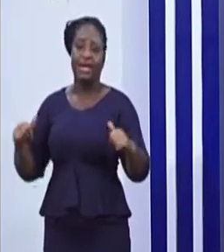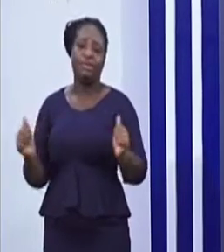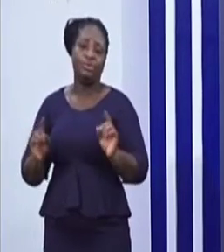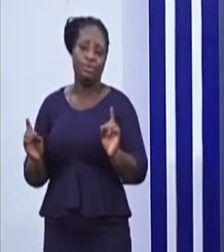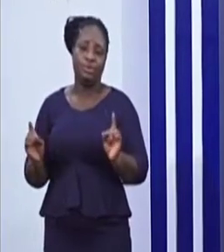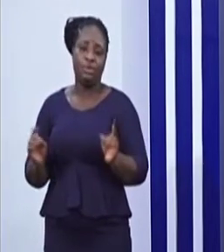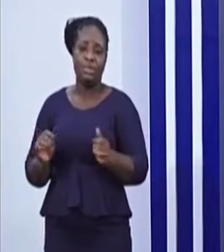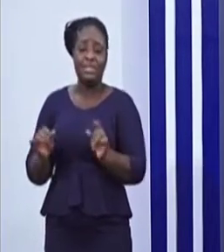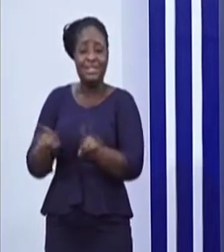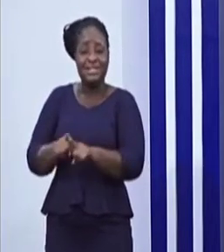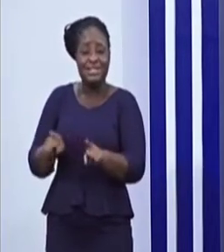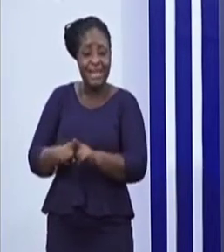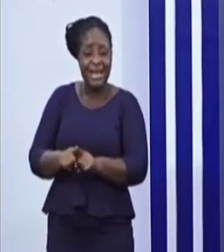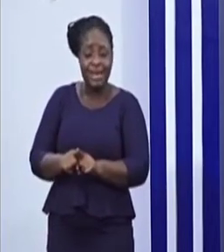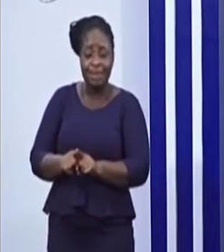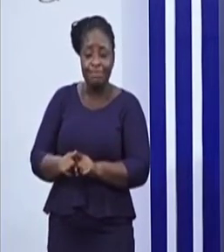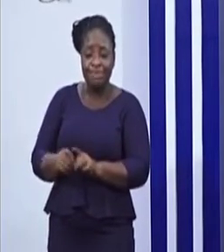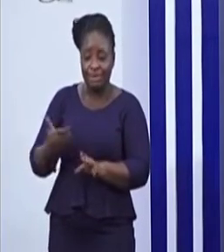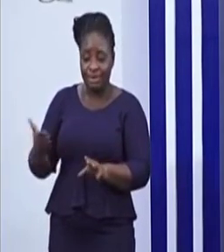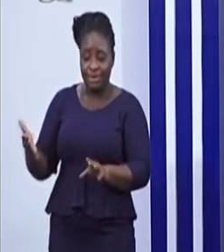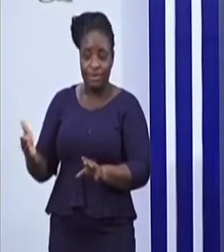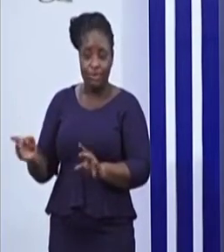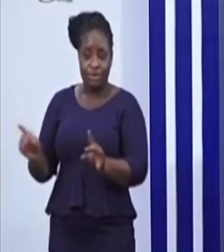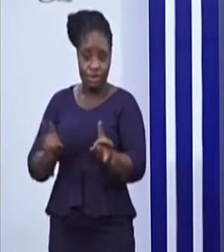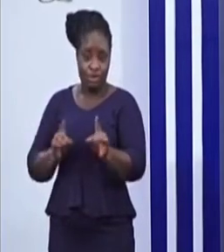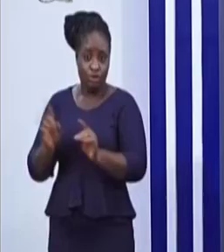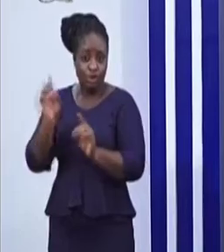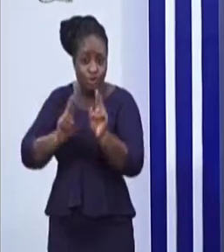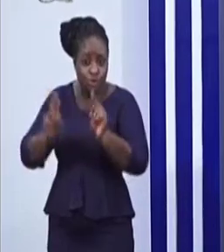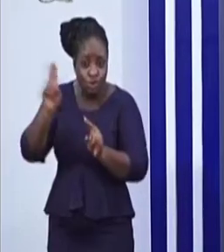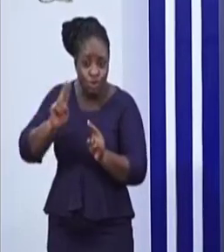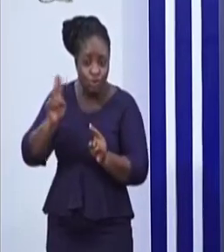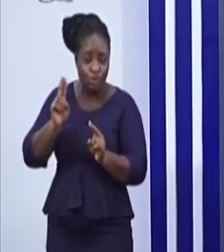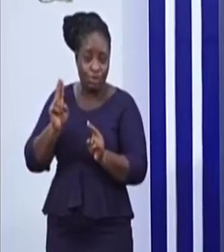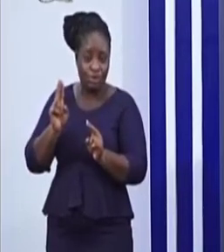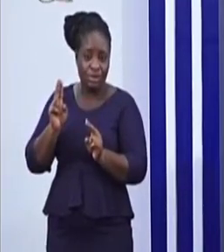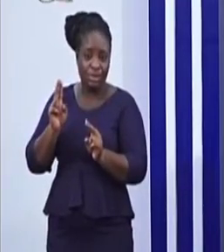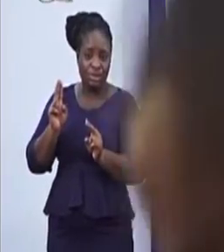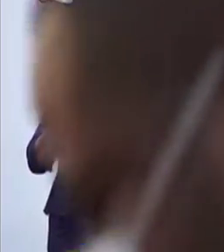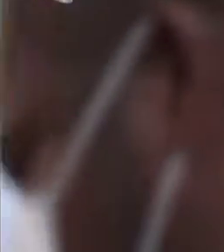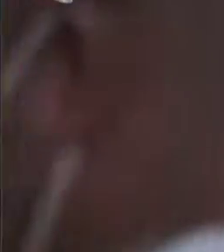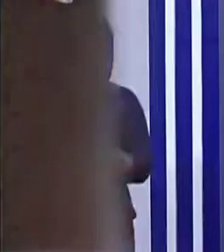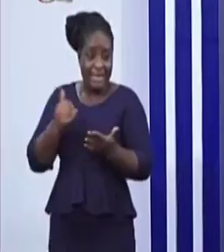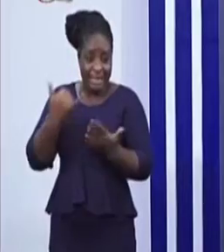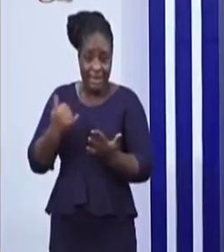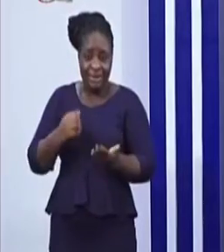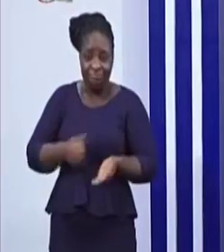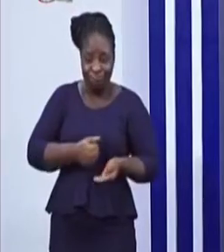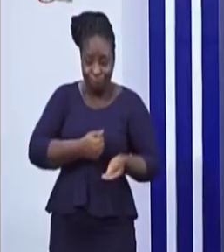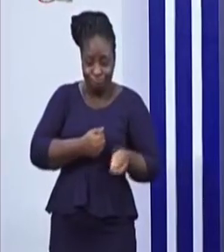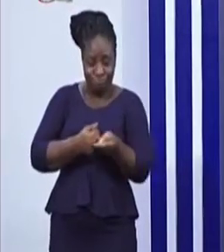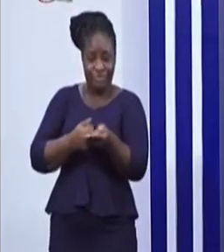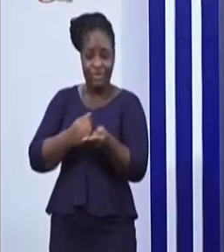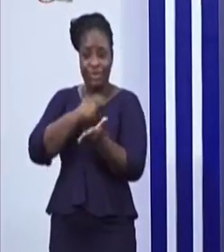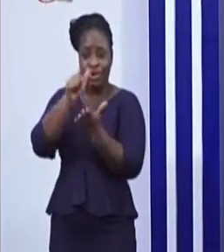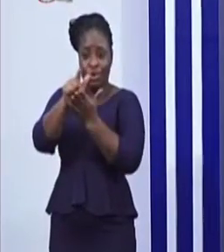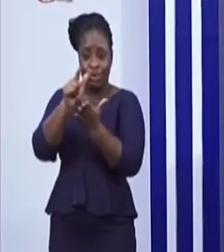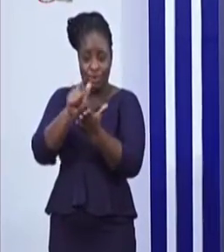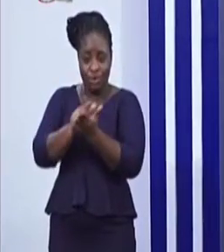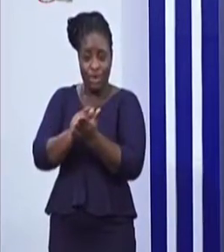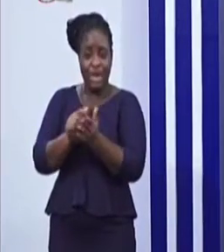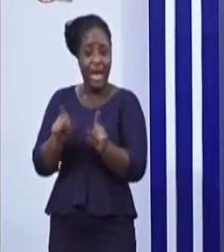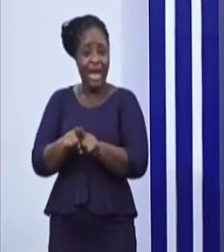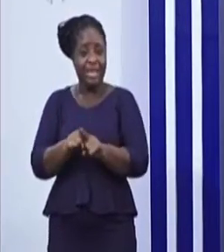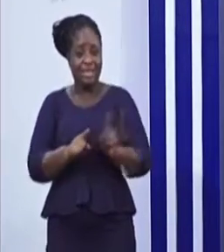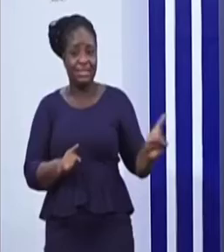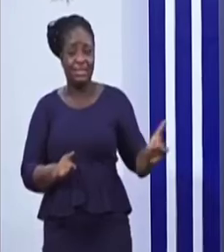And the same protocols are being used. Strict data protection guidelines have been issued and are being used. And as I indicated,